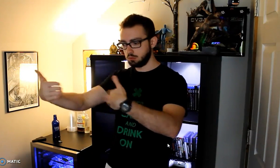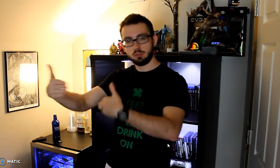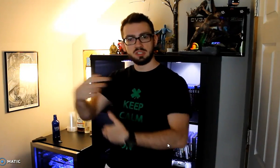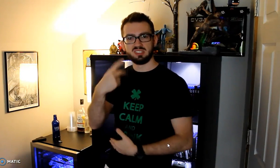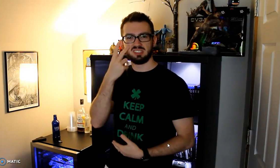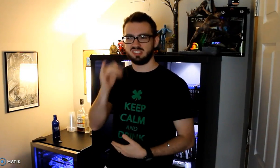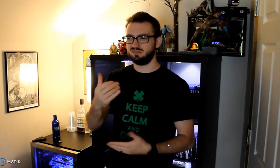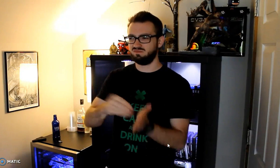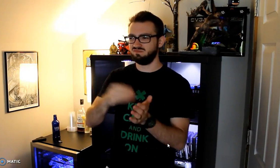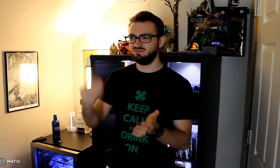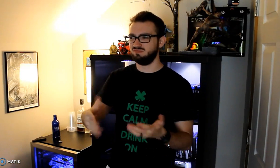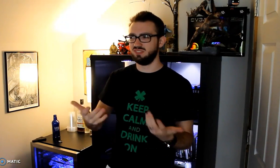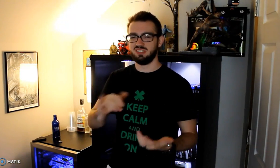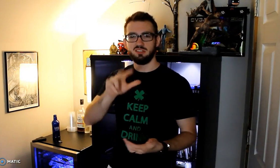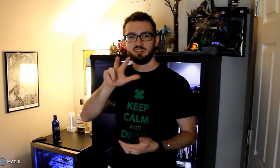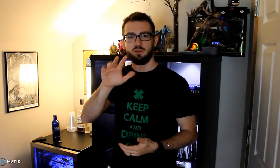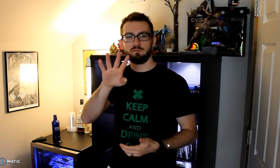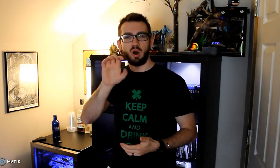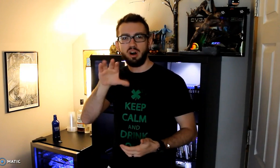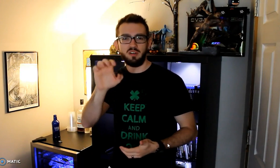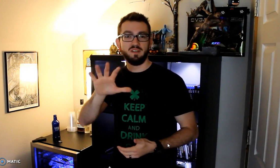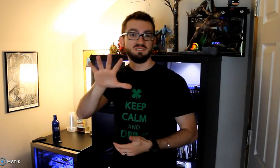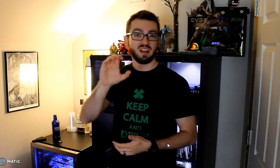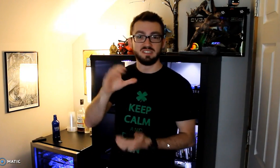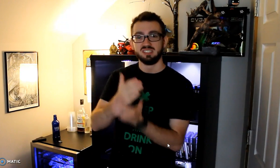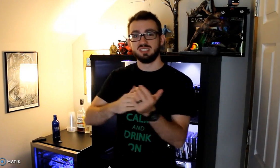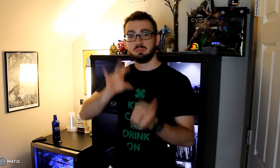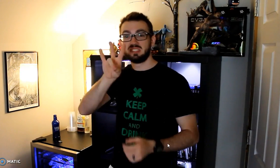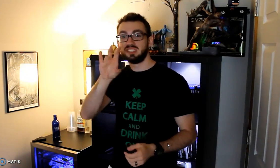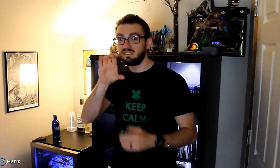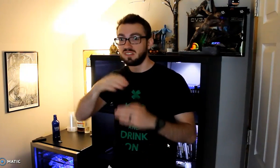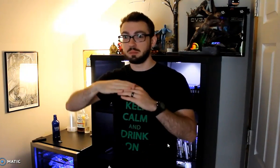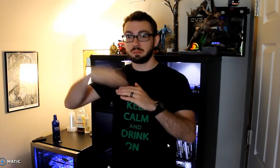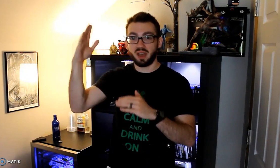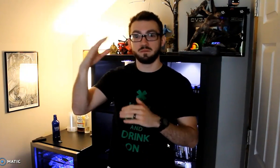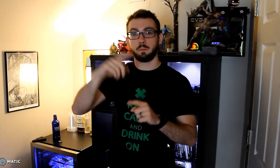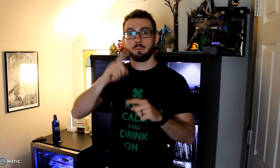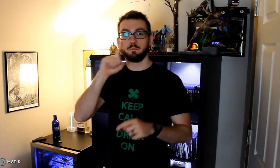ones fridges that I was looking at. Around $300, $400, $500,